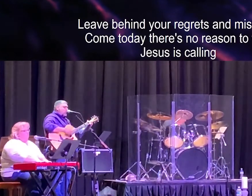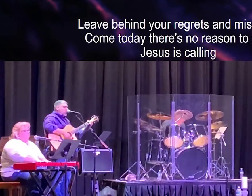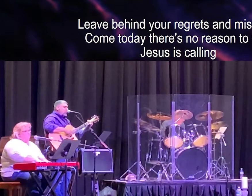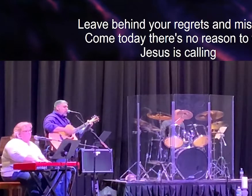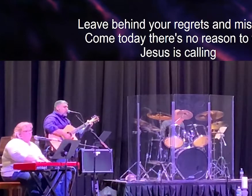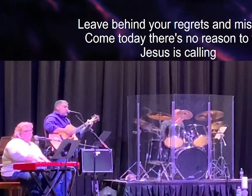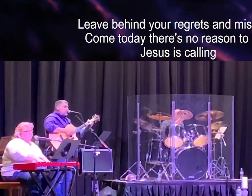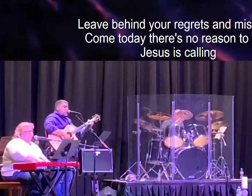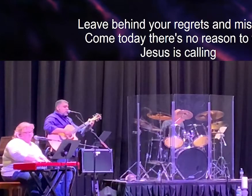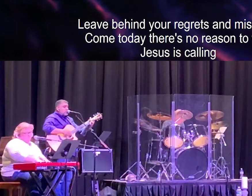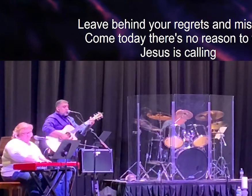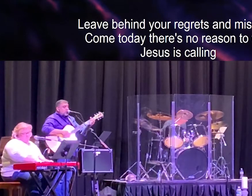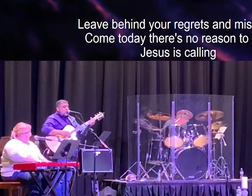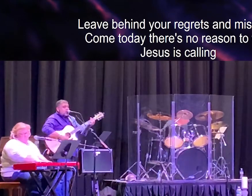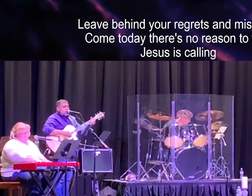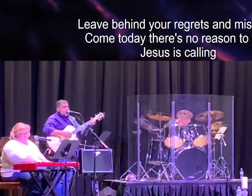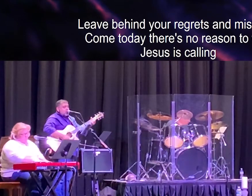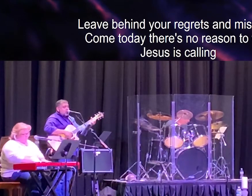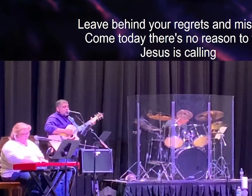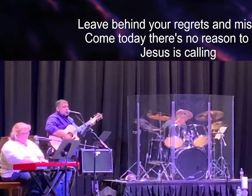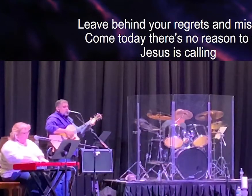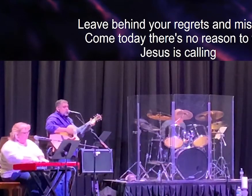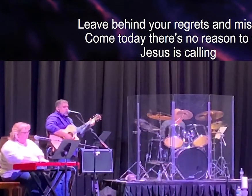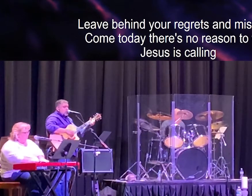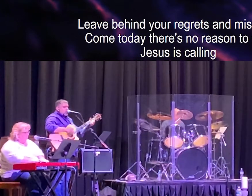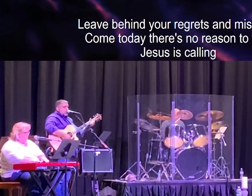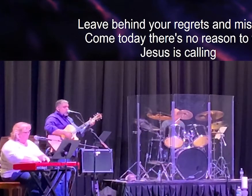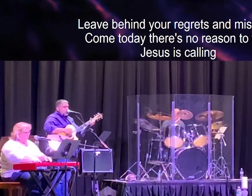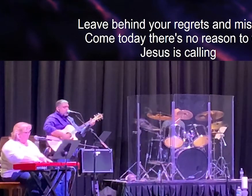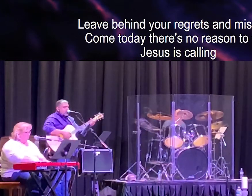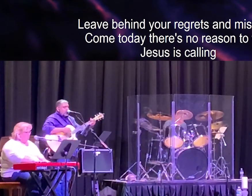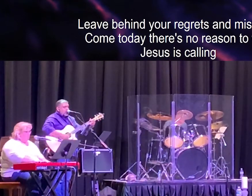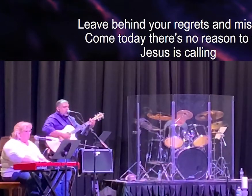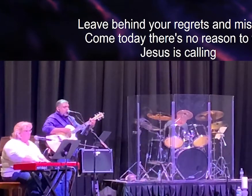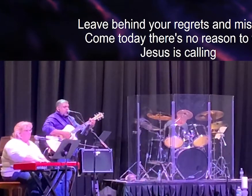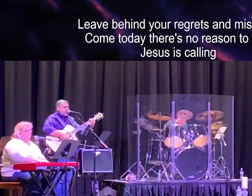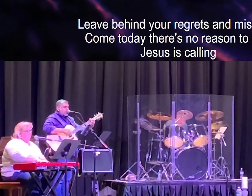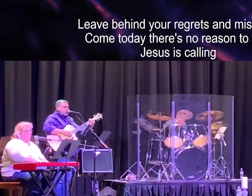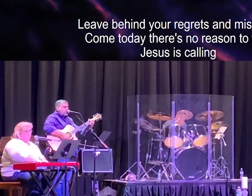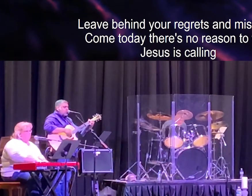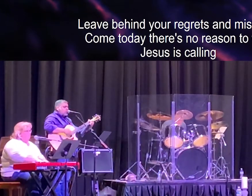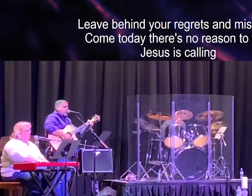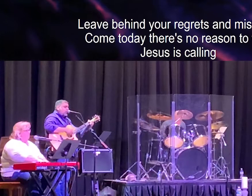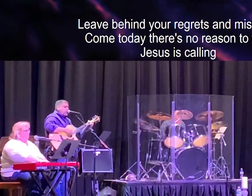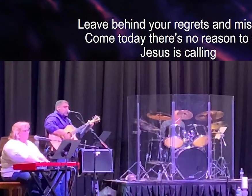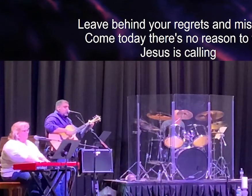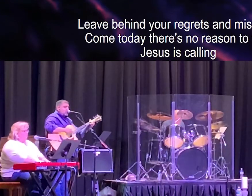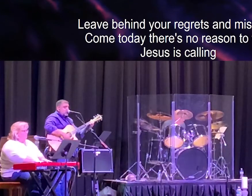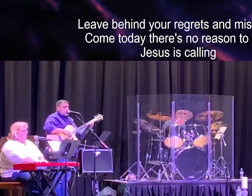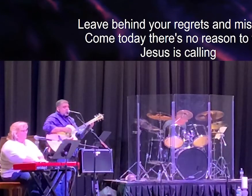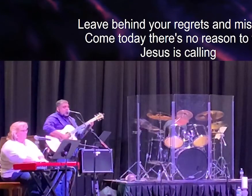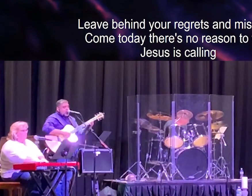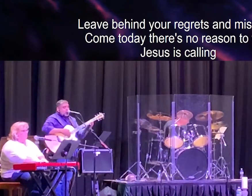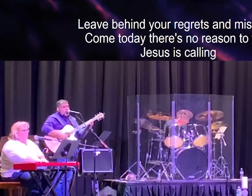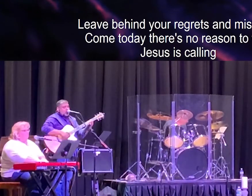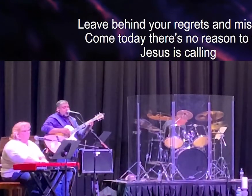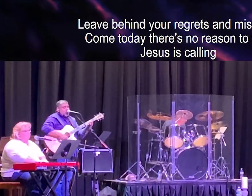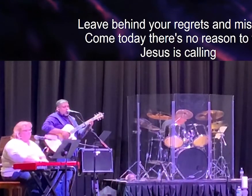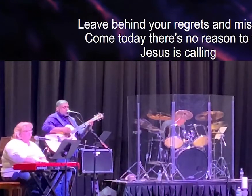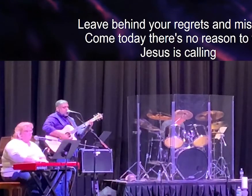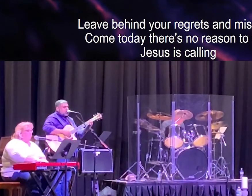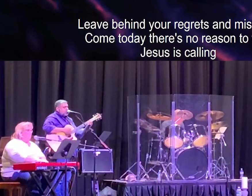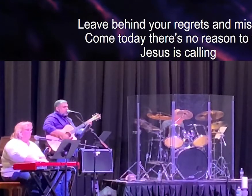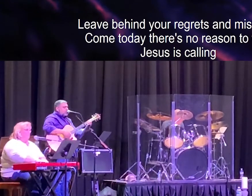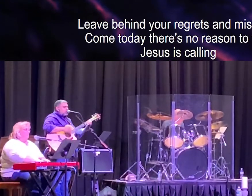Leave behind your regrets and mistakes. Come today, there's no reason to